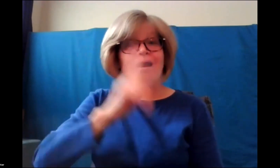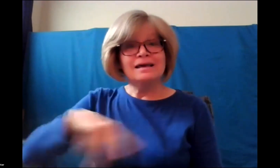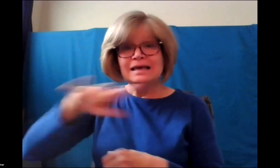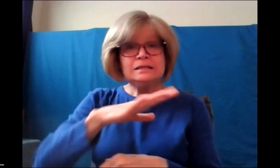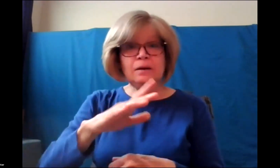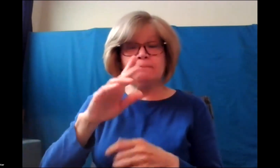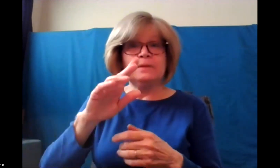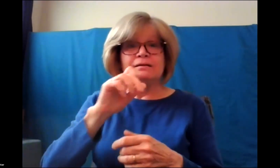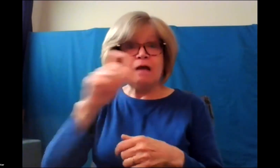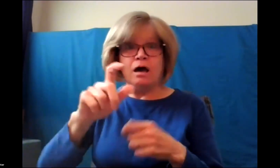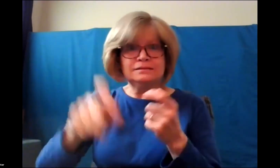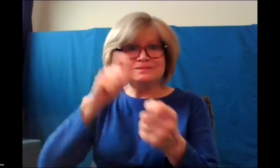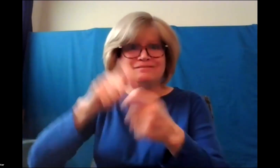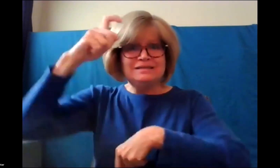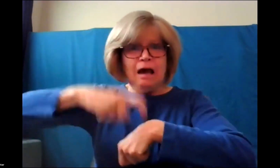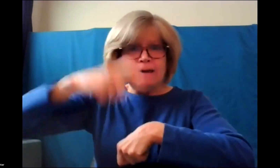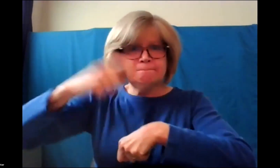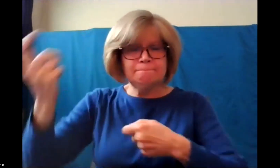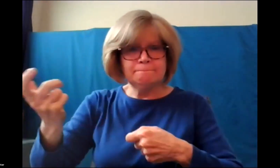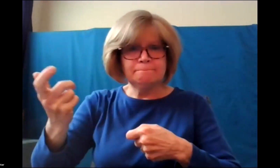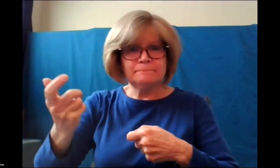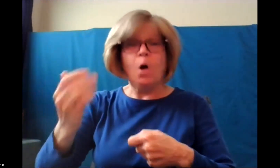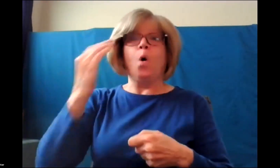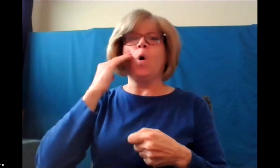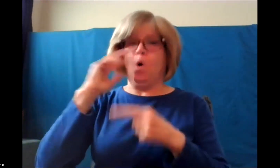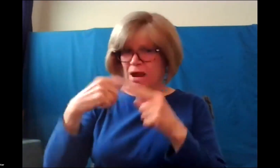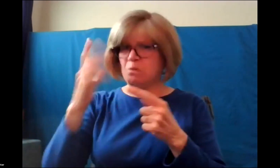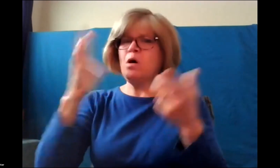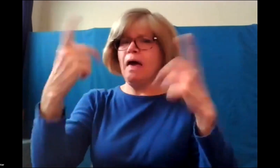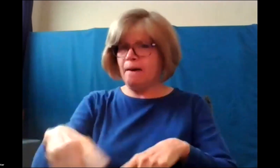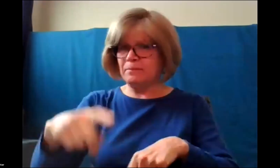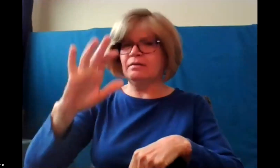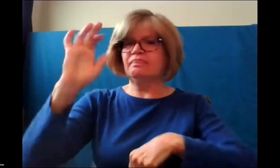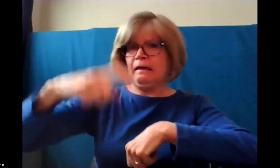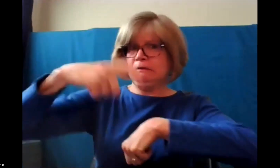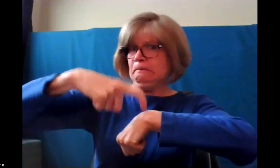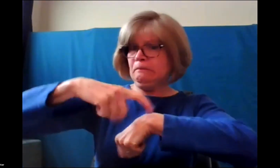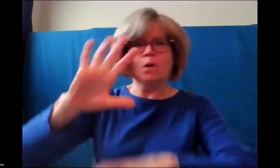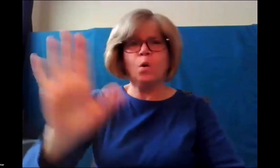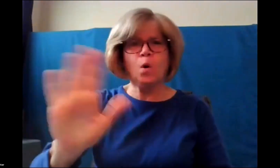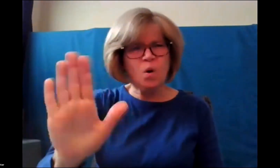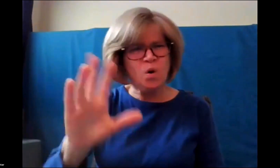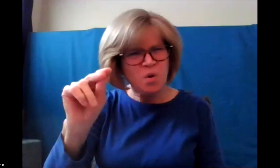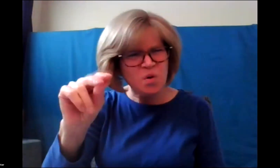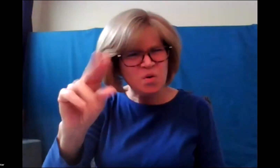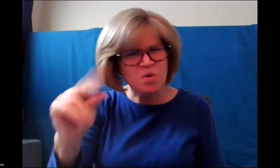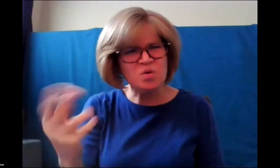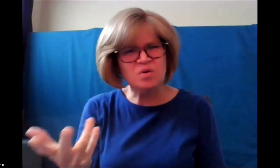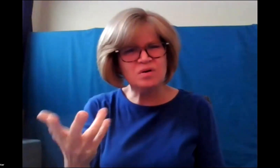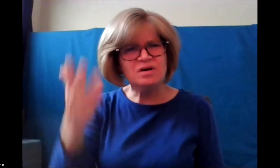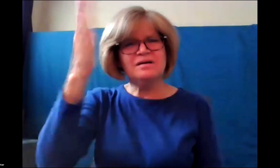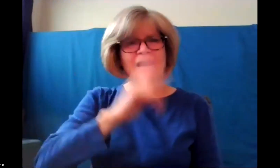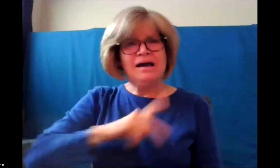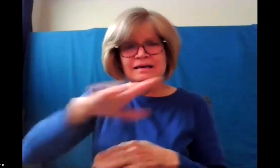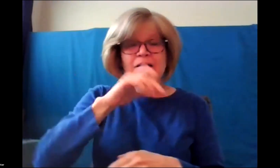God's kingdom is also not located in a specific time. Oh, I know when that time is going to be. It's no. God's kingdom is